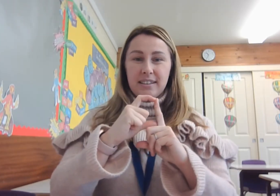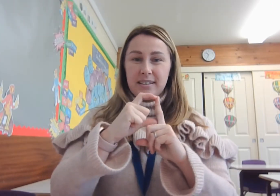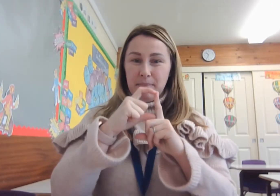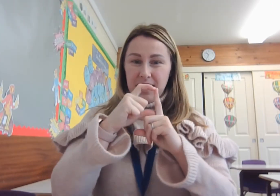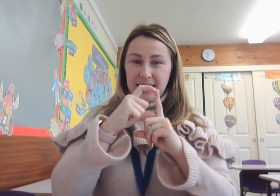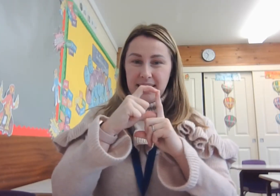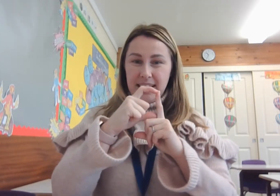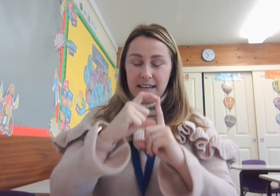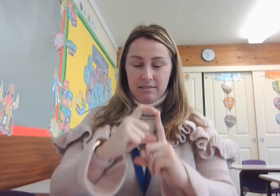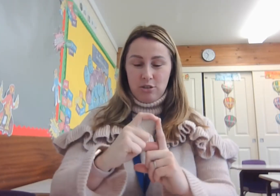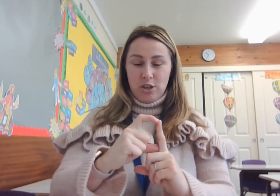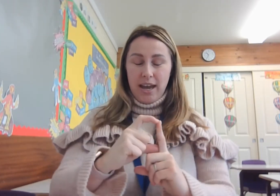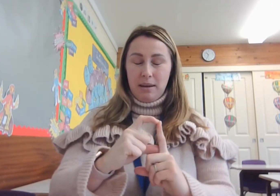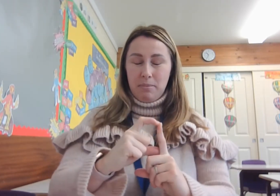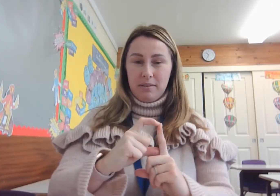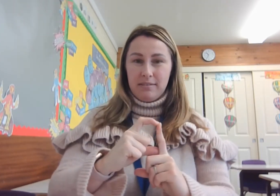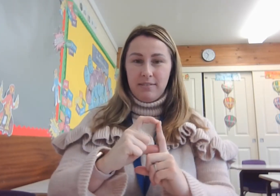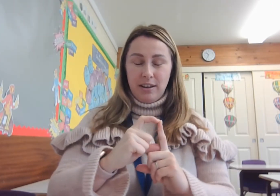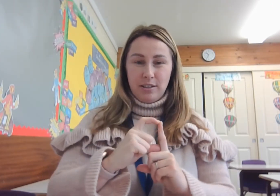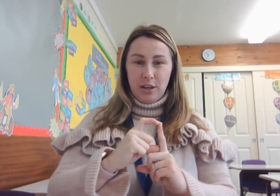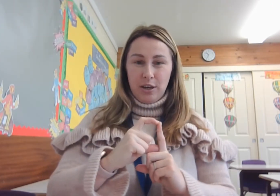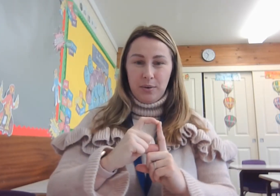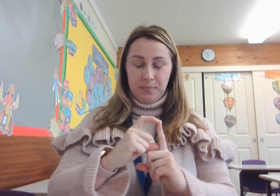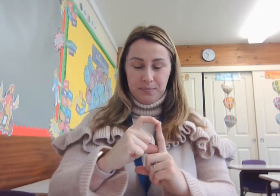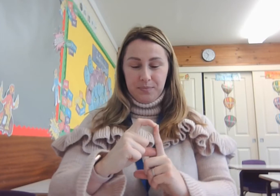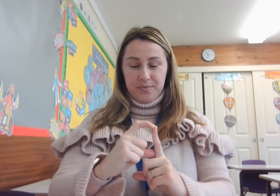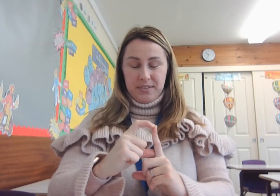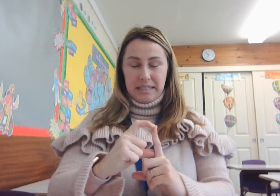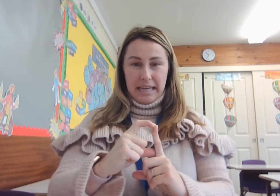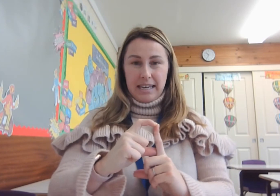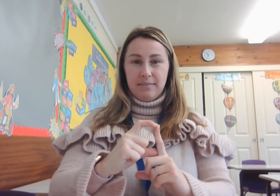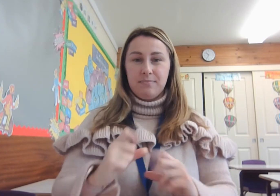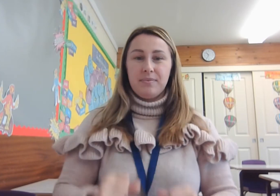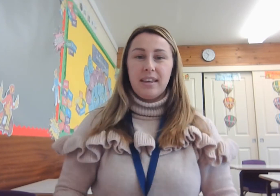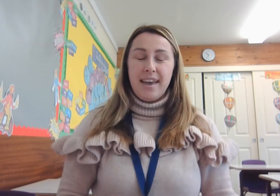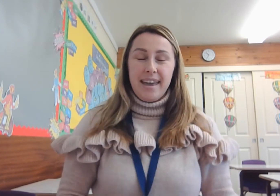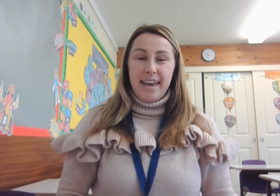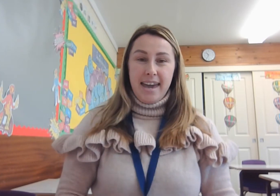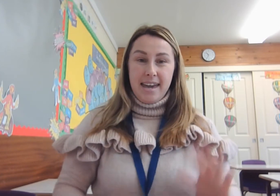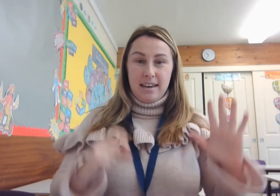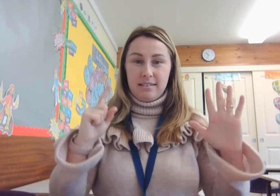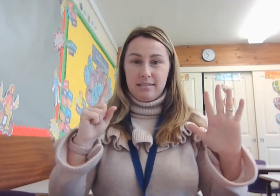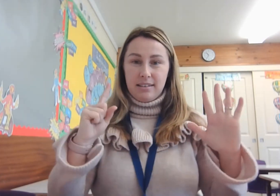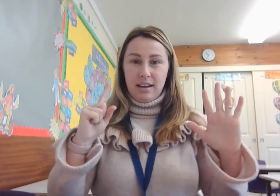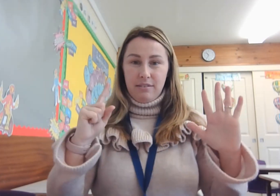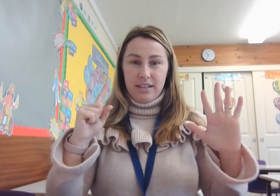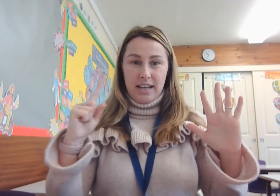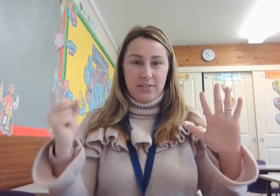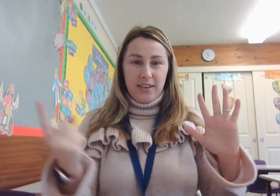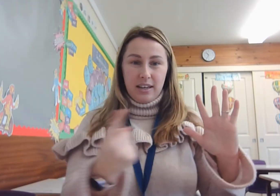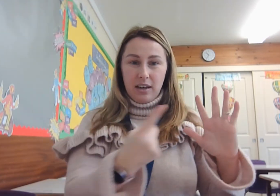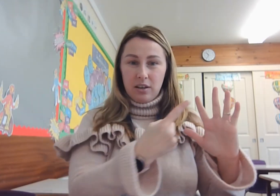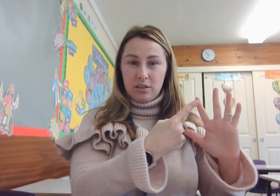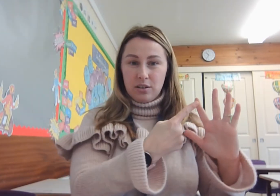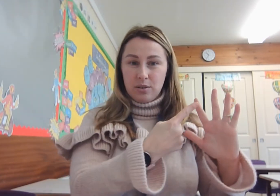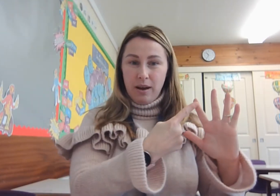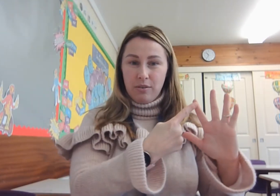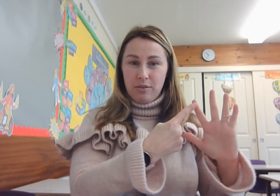Make a D shape facing you. D. E. Our index finger to our other